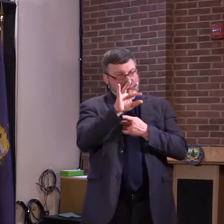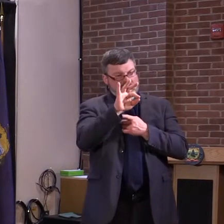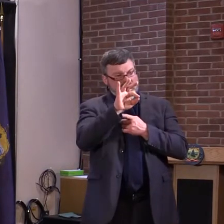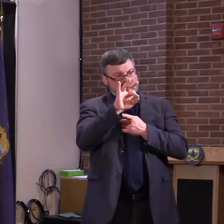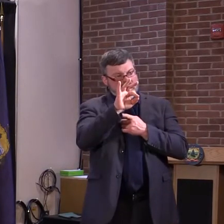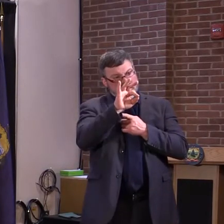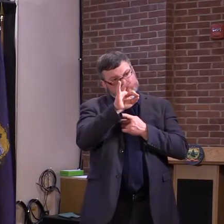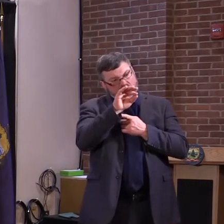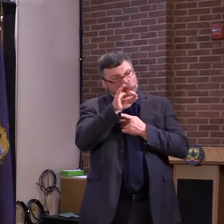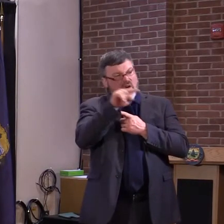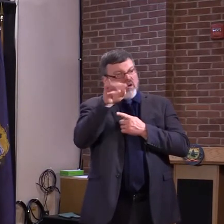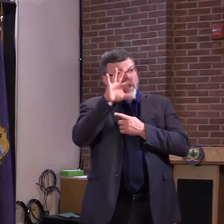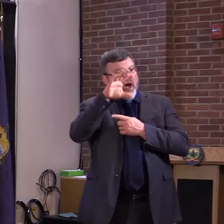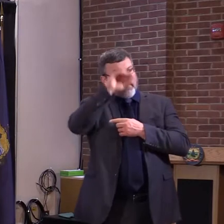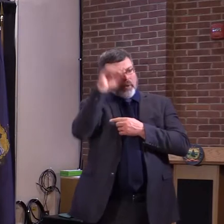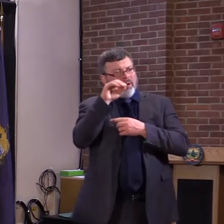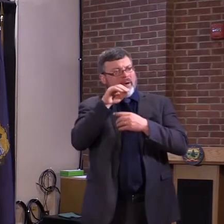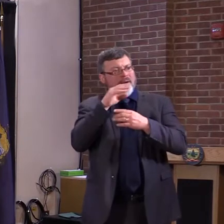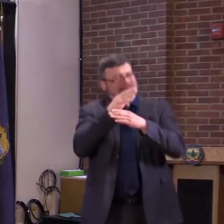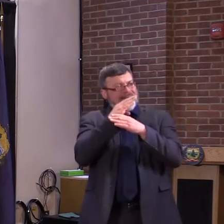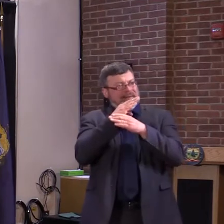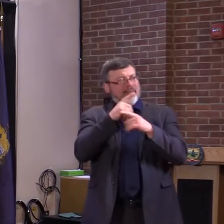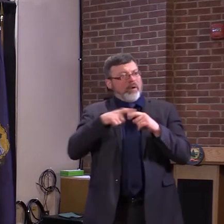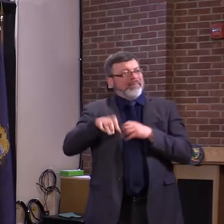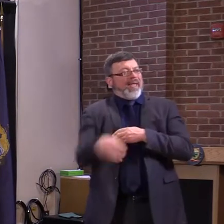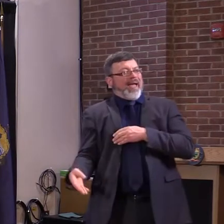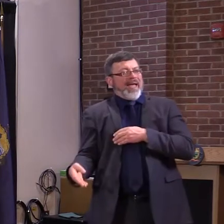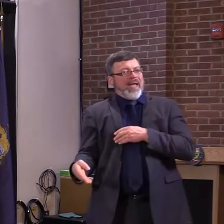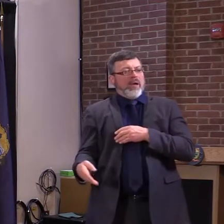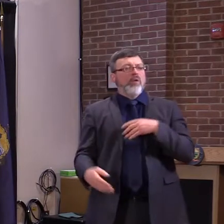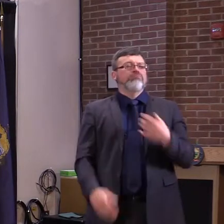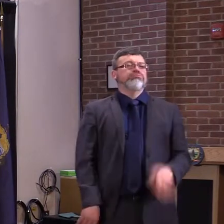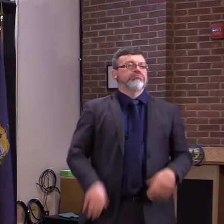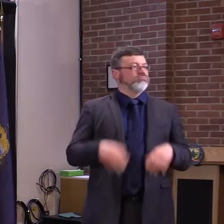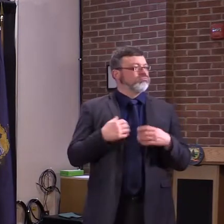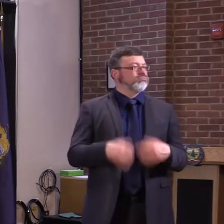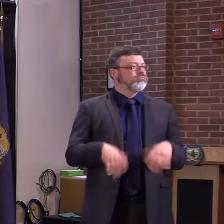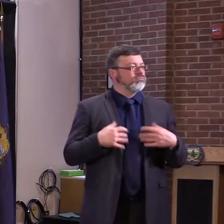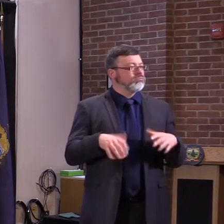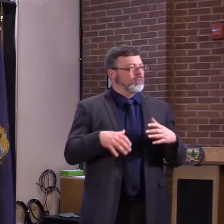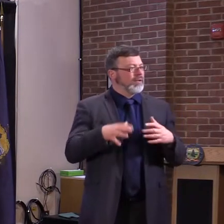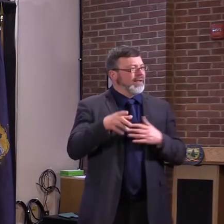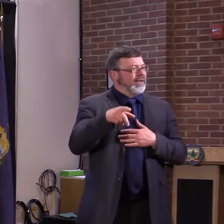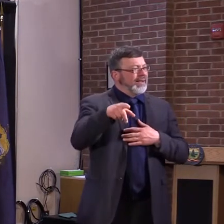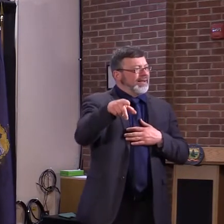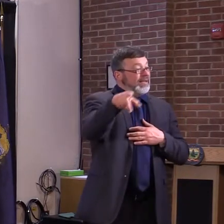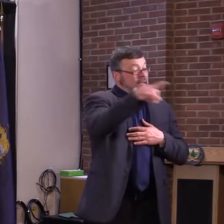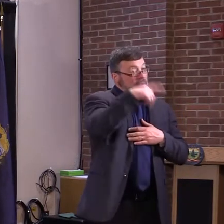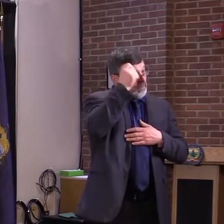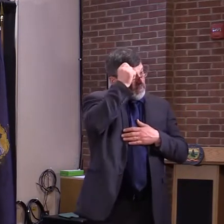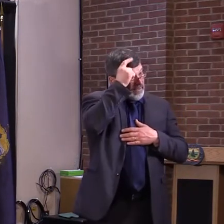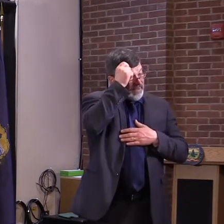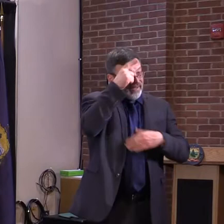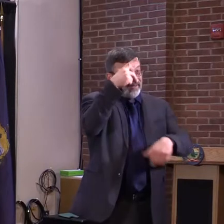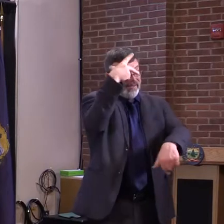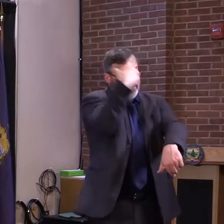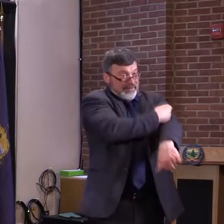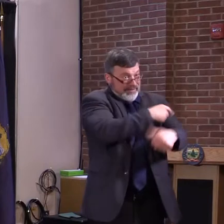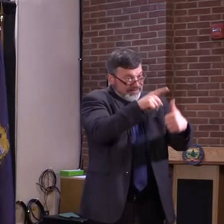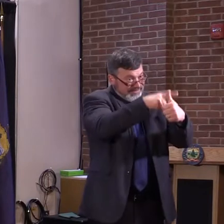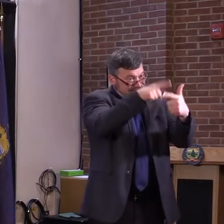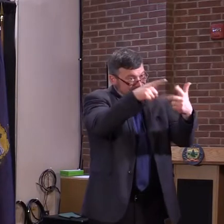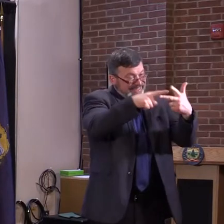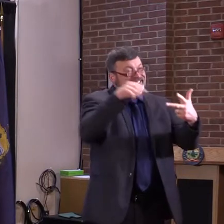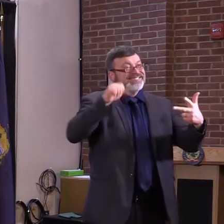As I've said many times before, you should not consider yourself fully vaccinated or protected or up